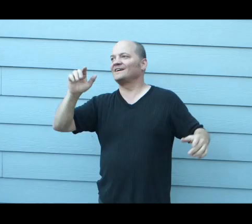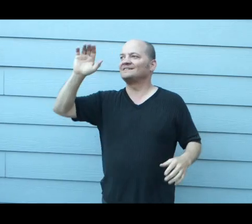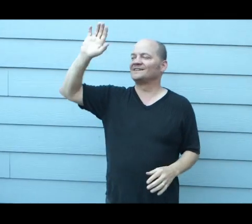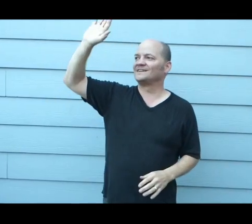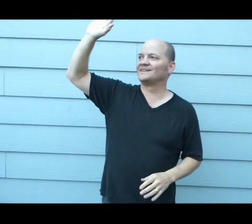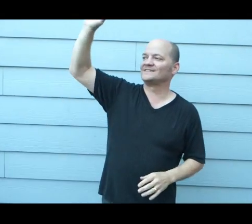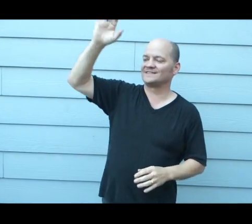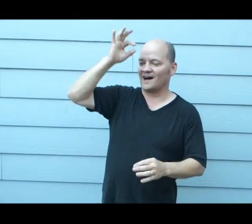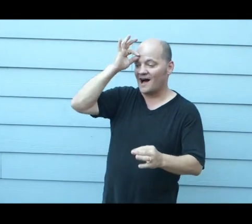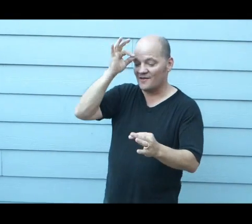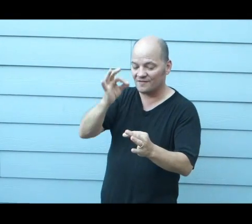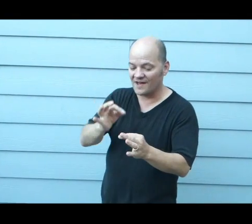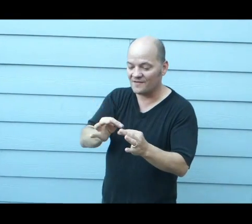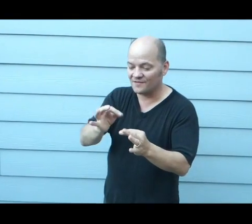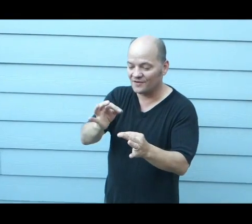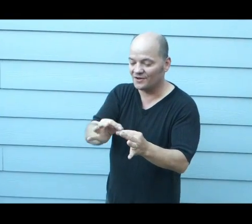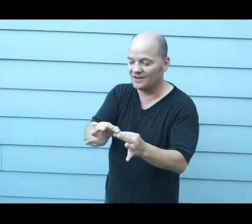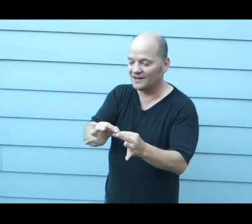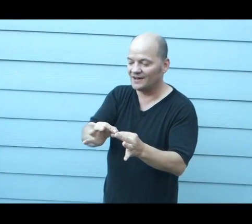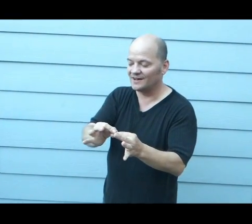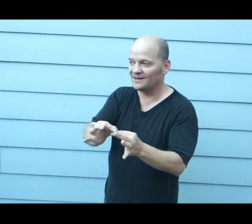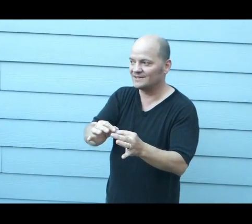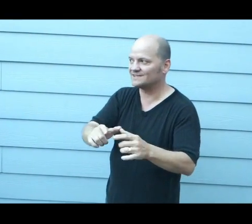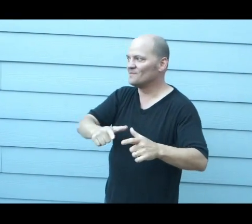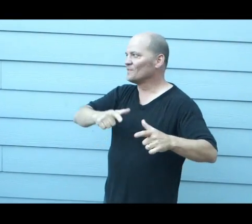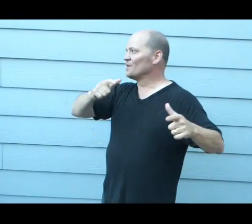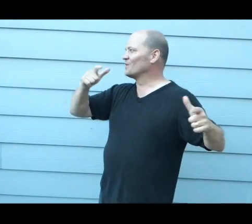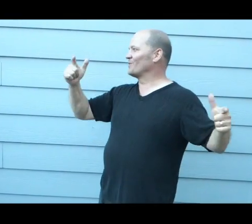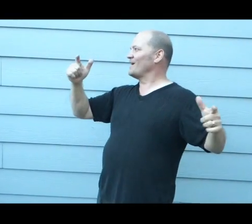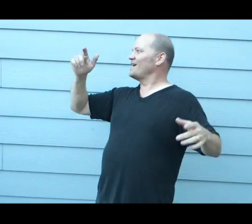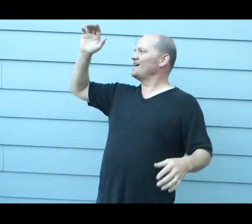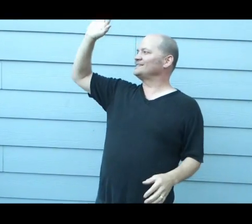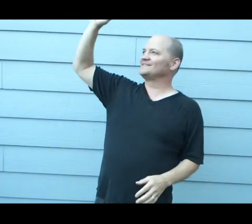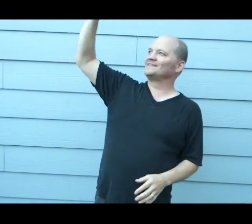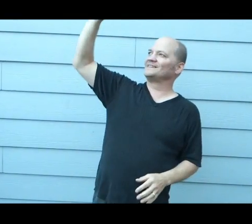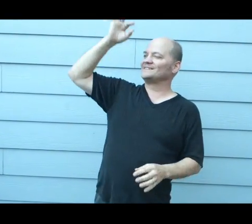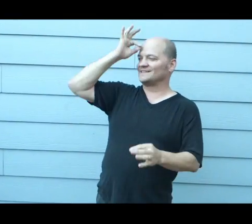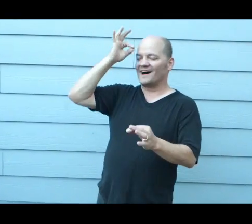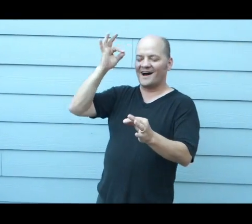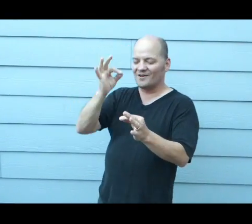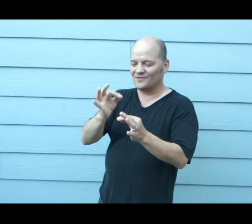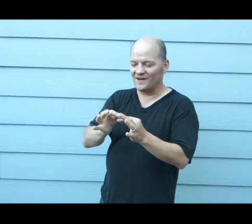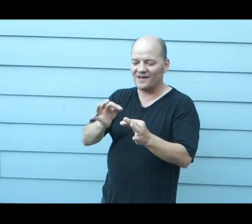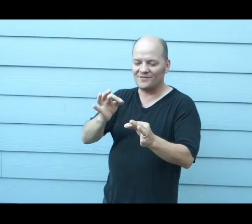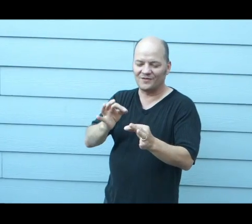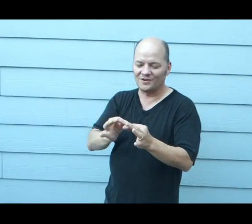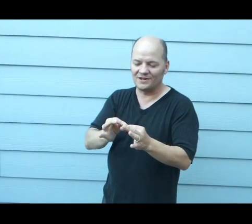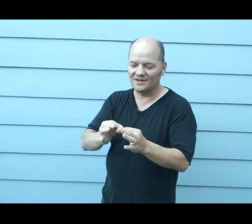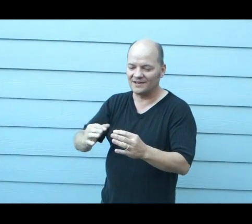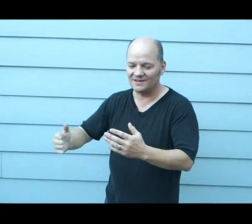Great is thy faithfulness, great is thy